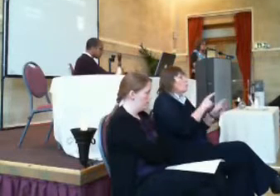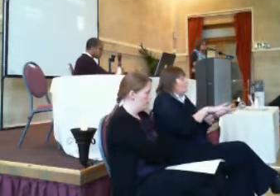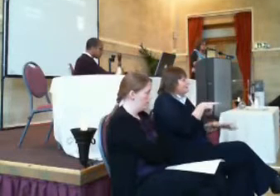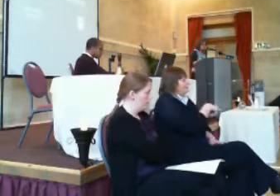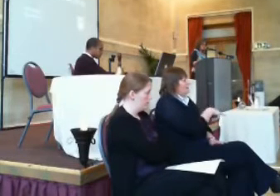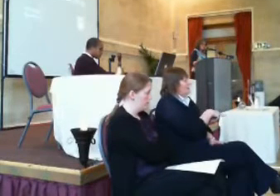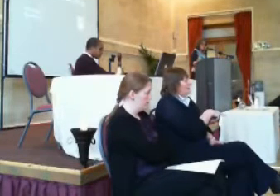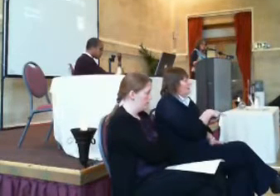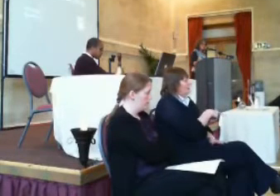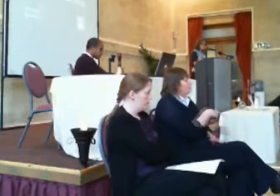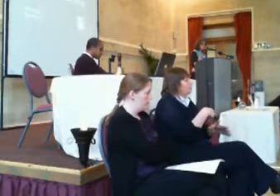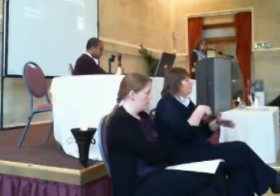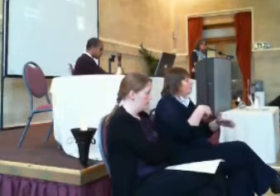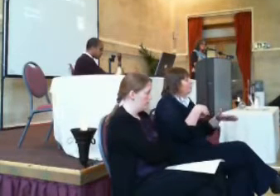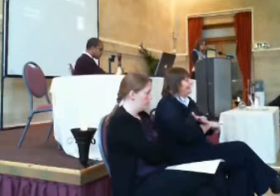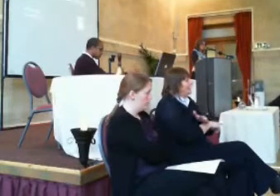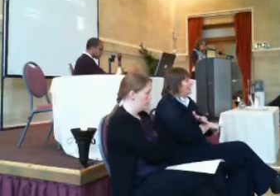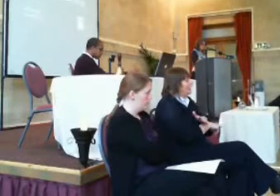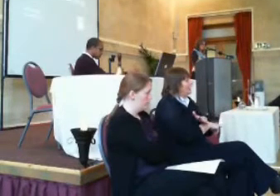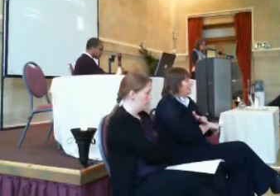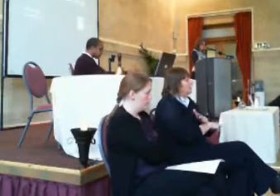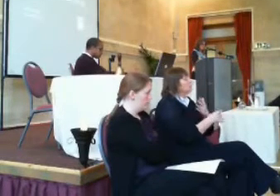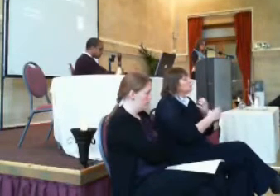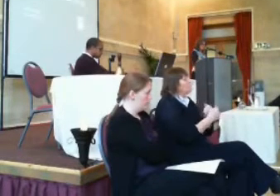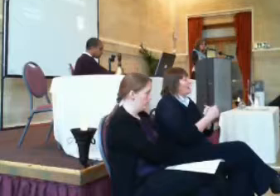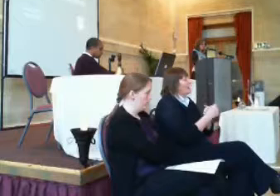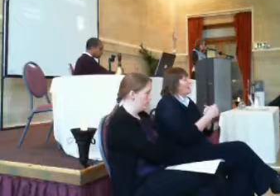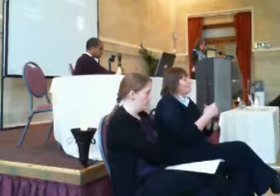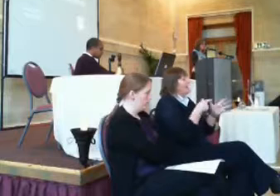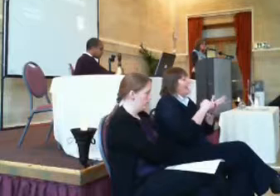seek safety here. So we have Hassan from the Middle East